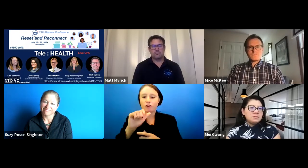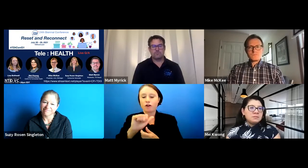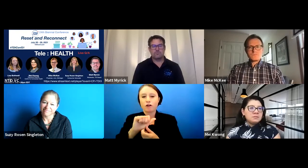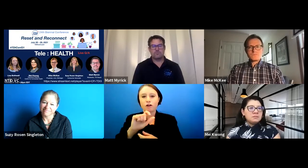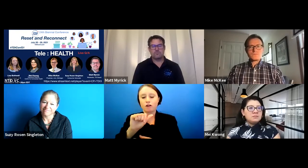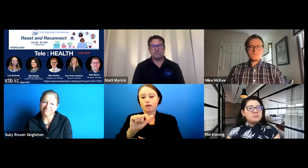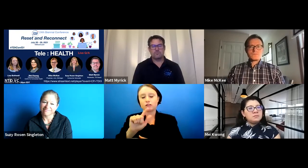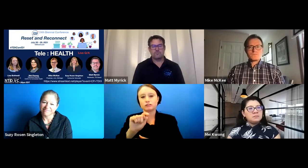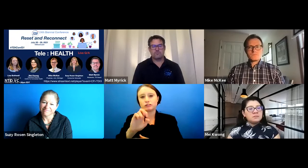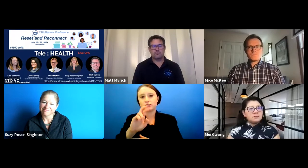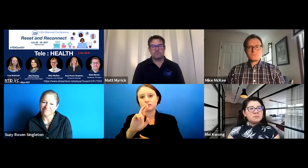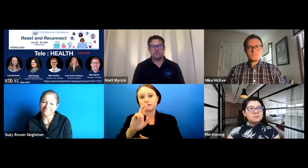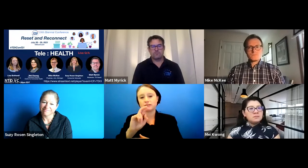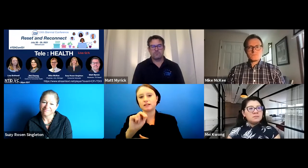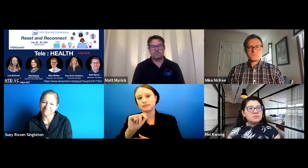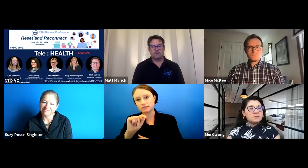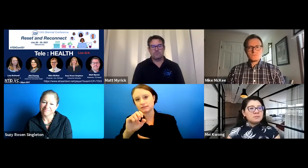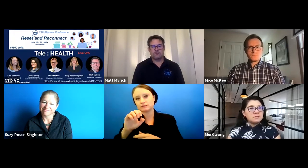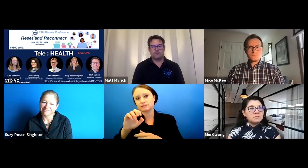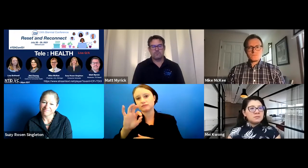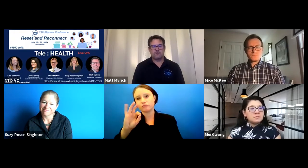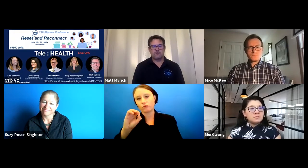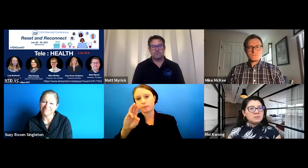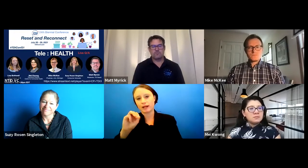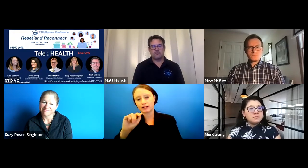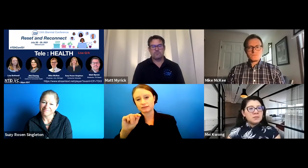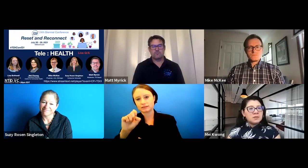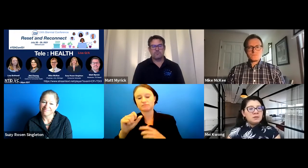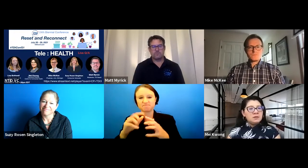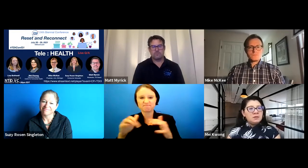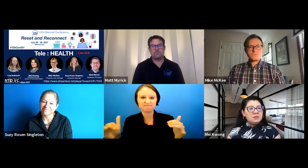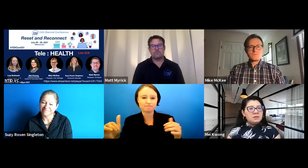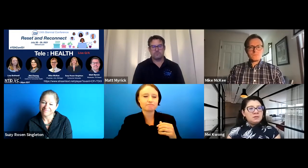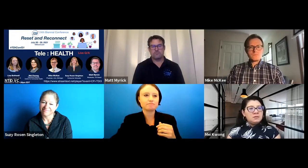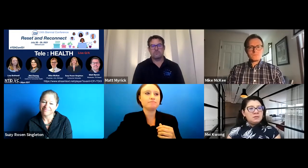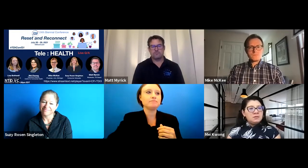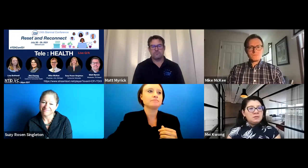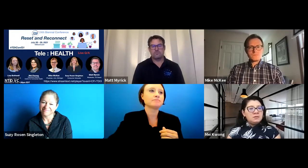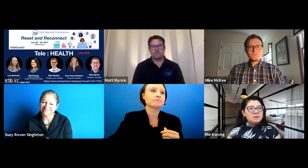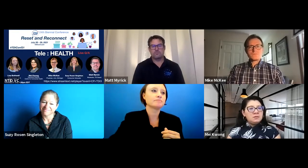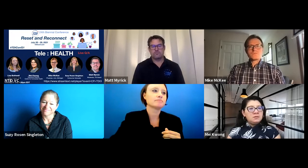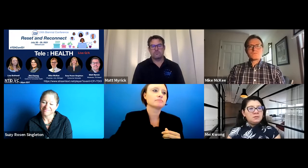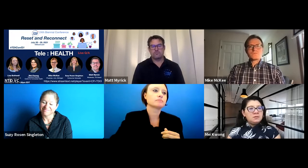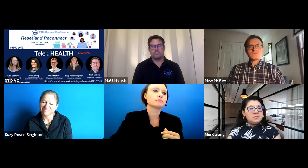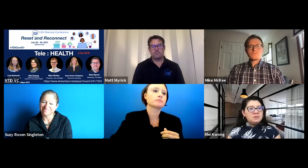services, a variety of alternate formats and so forth.